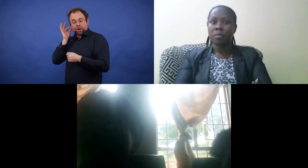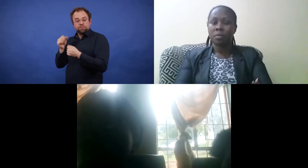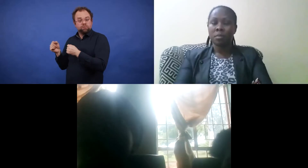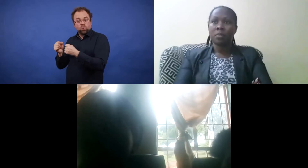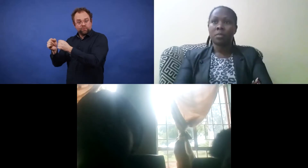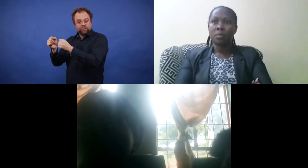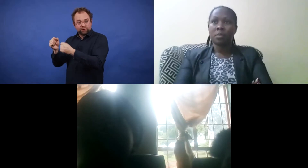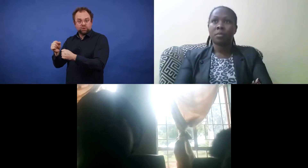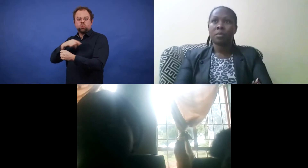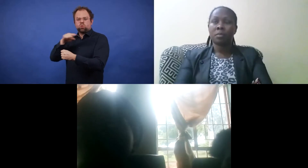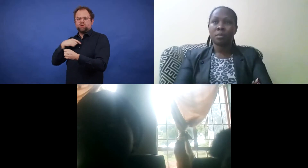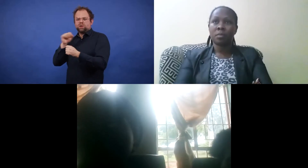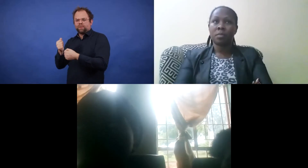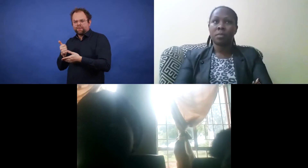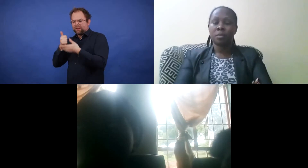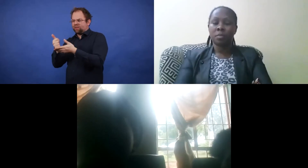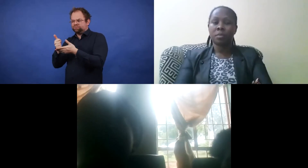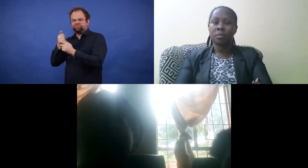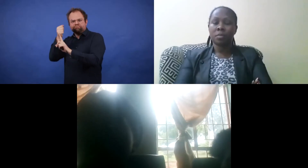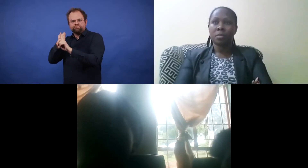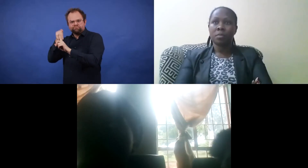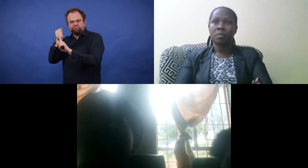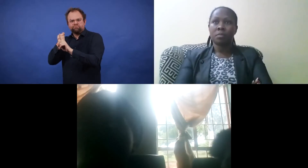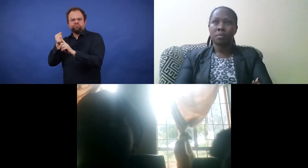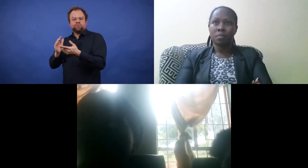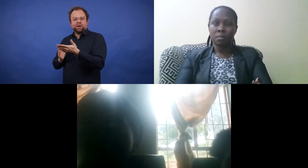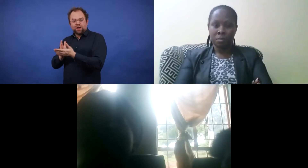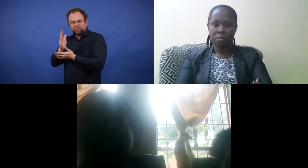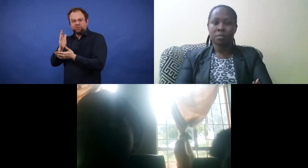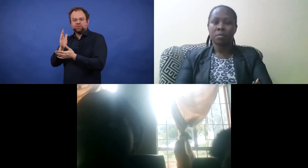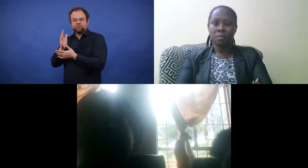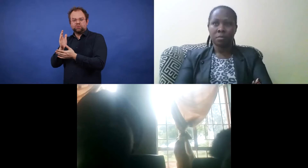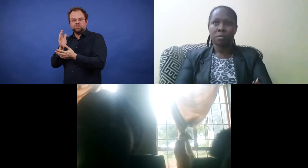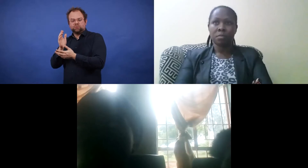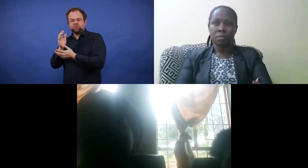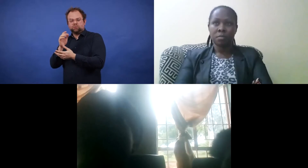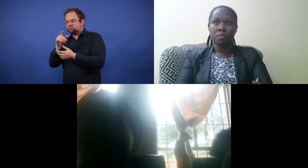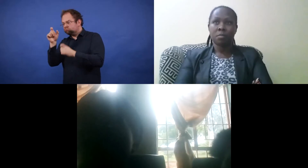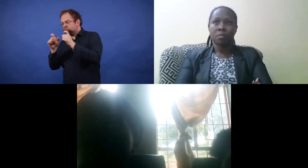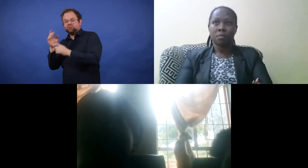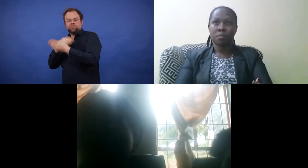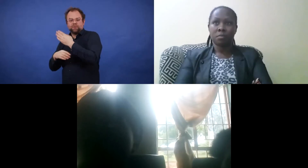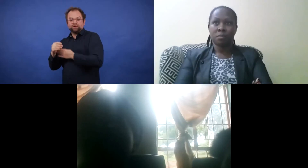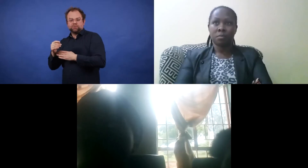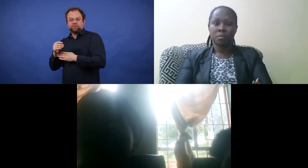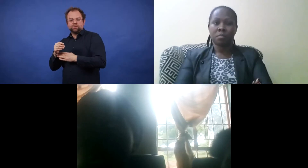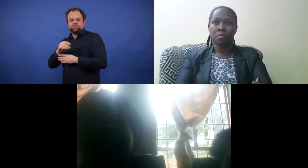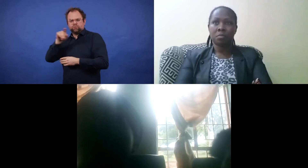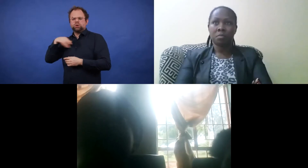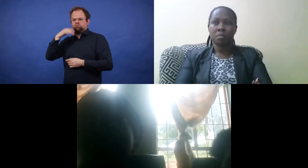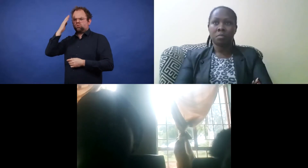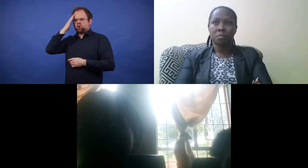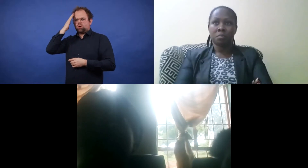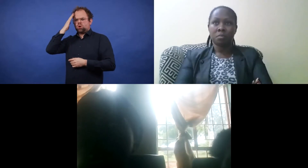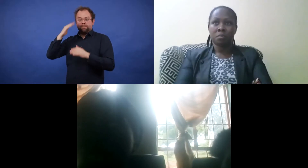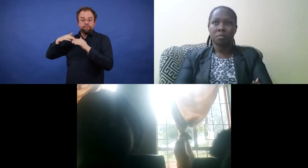sure that most of the women movements do really talk about themselves. They forget to